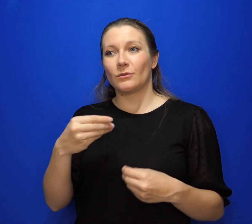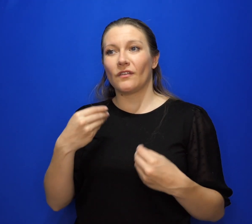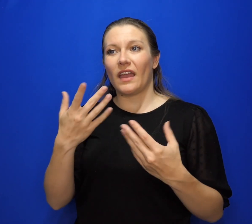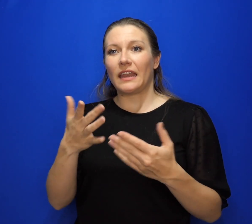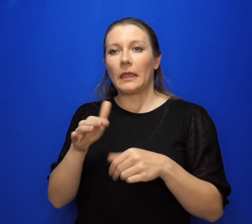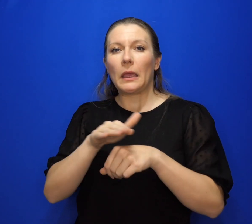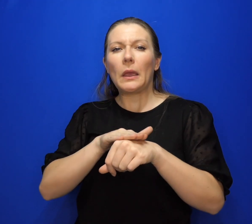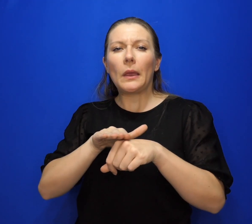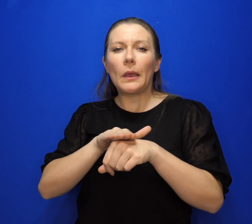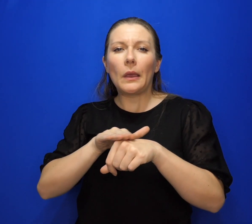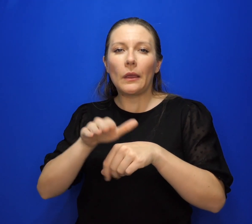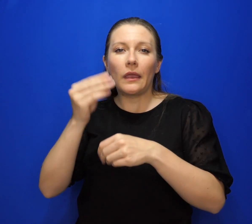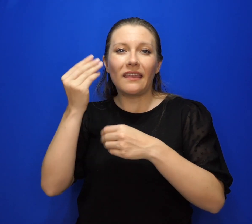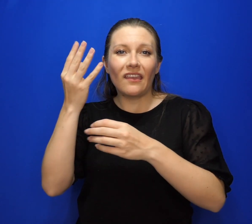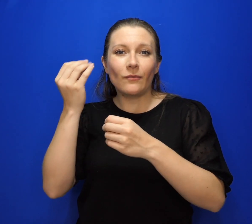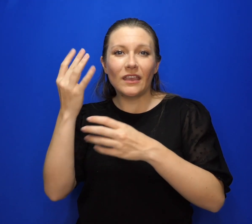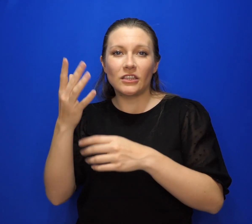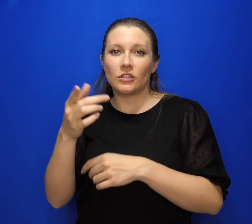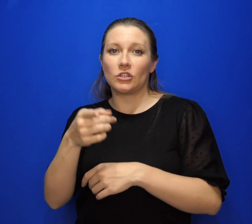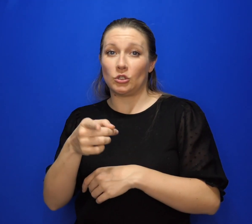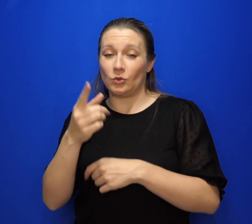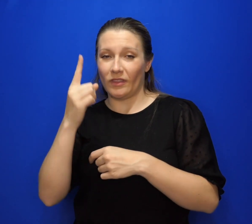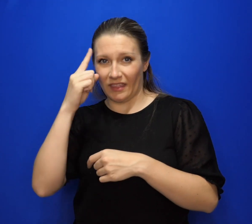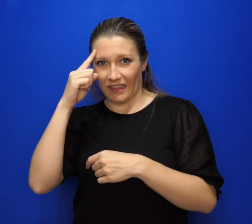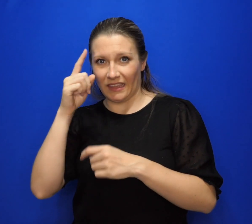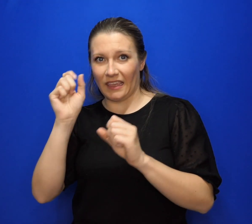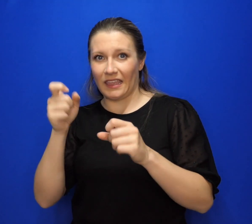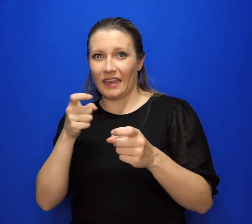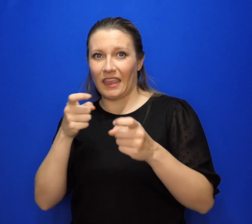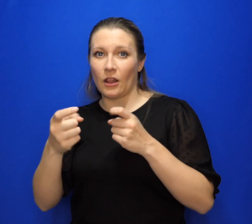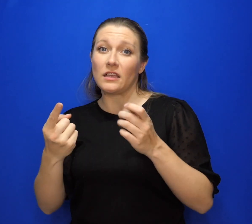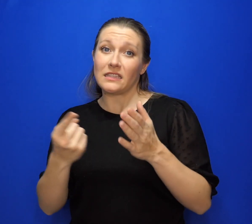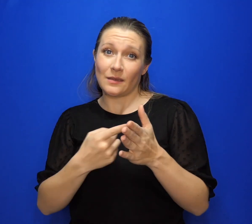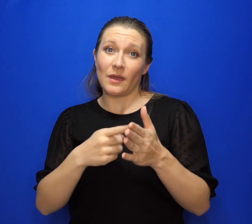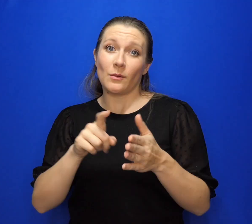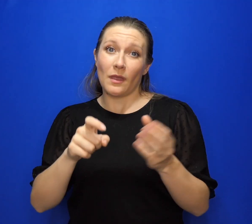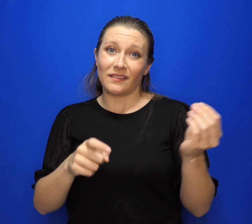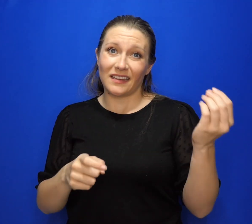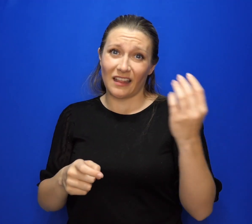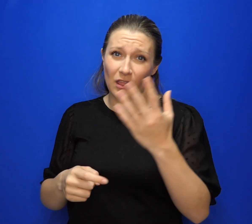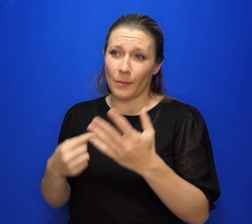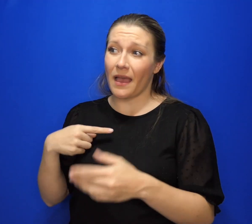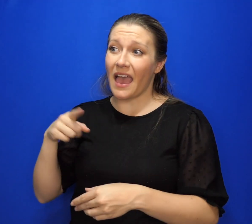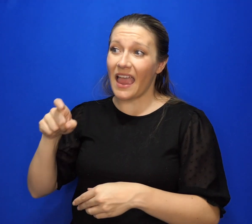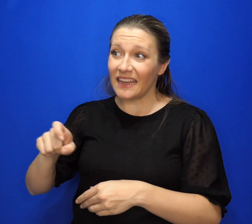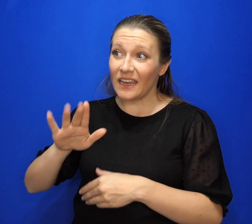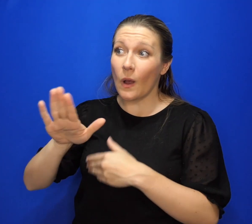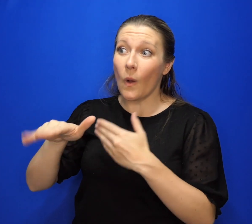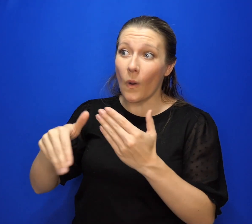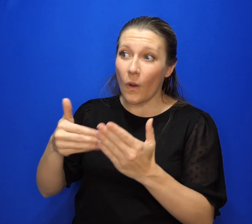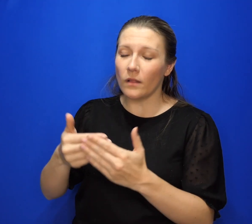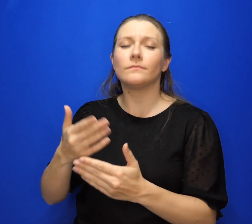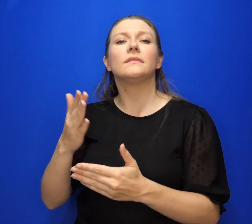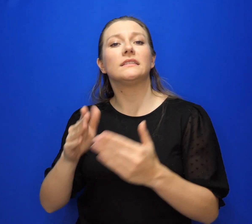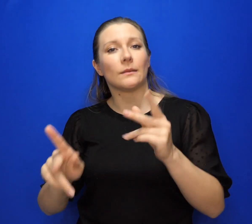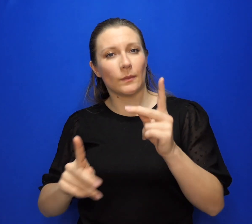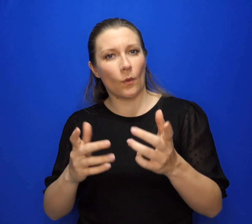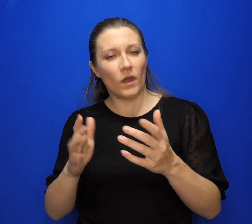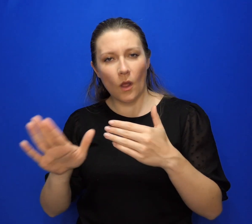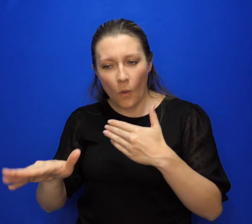where they think you can handle it. And sometimes you have to tell them, I need all, like some people want it all right now. Like if you're one of those people,